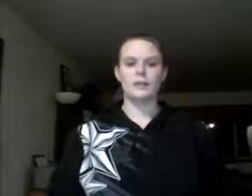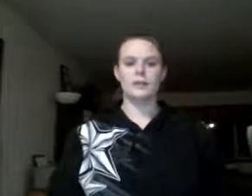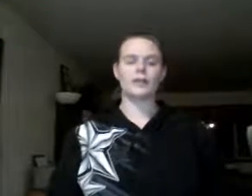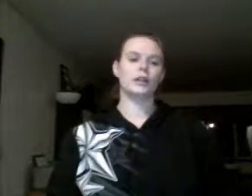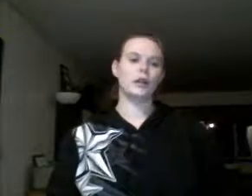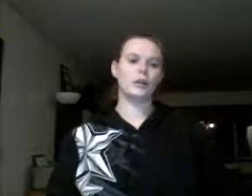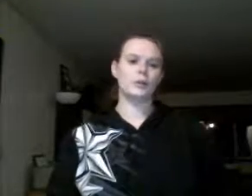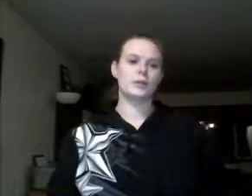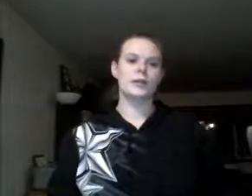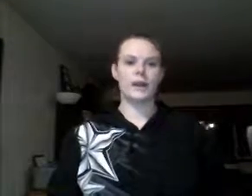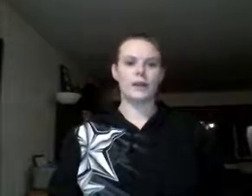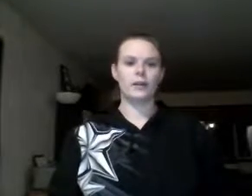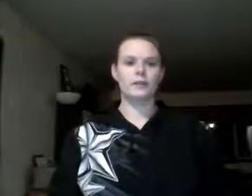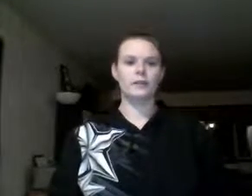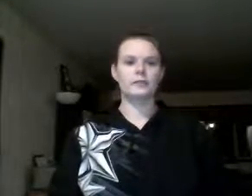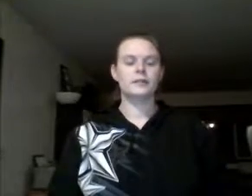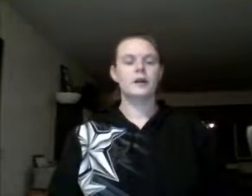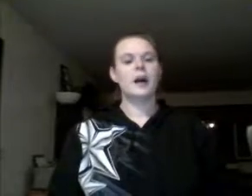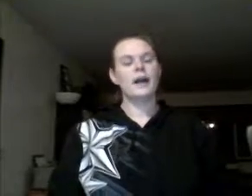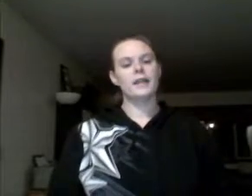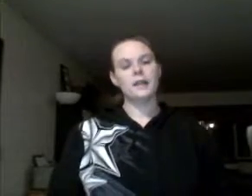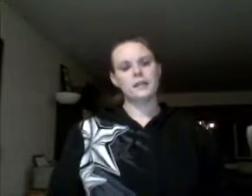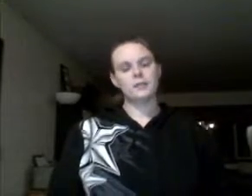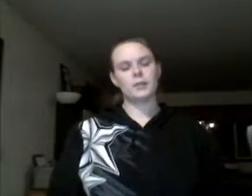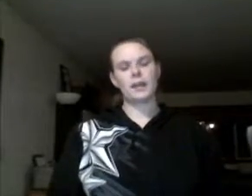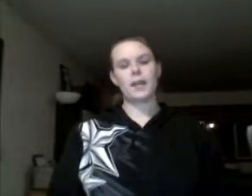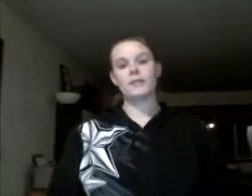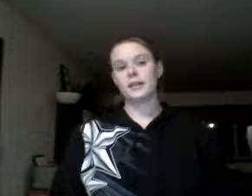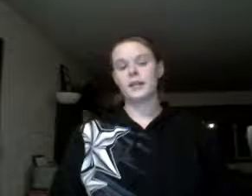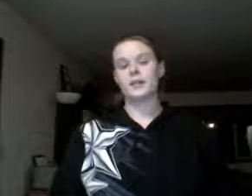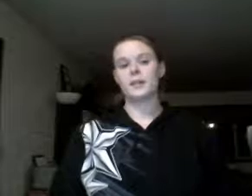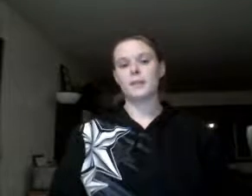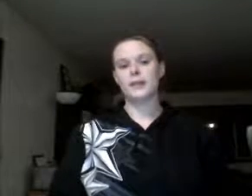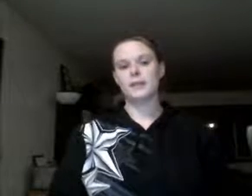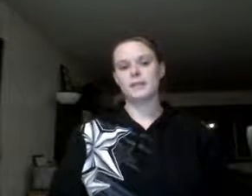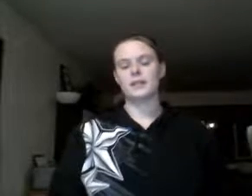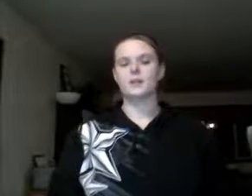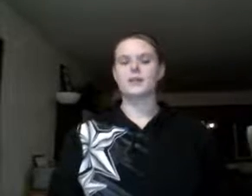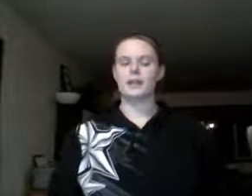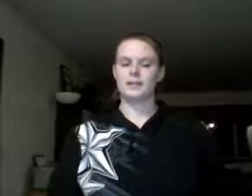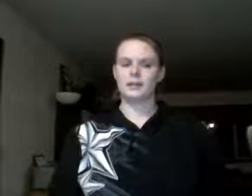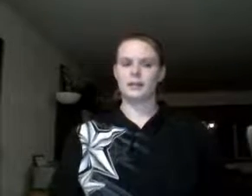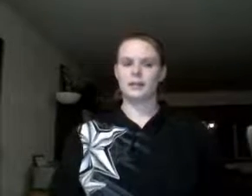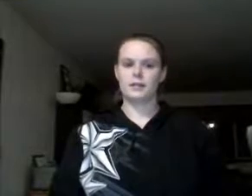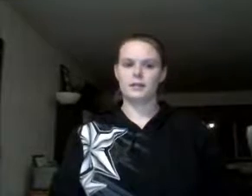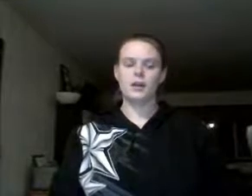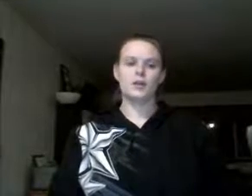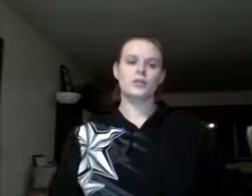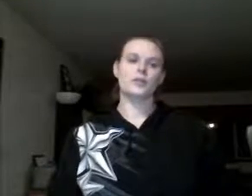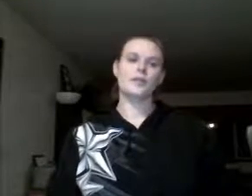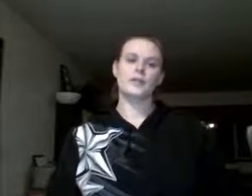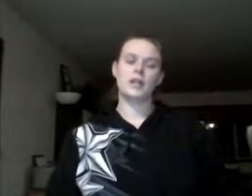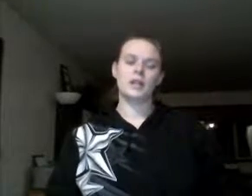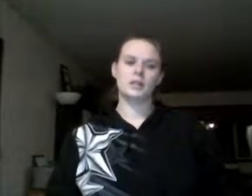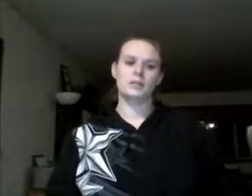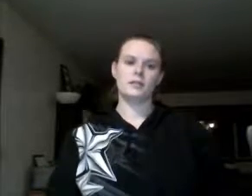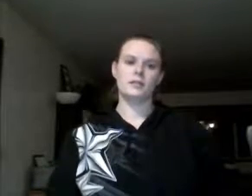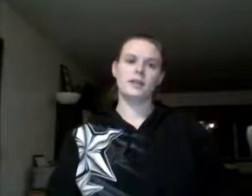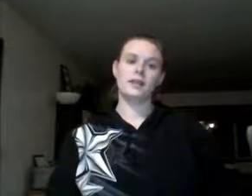the clothes, the hair. I then break everything down on the main list into a second set of lists. So for invitations, the second